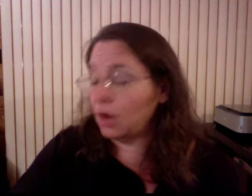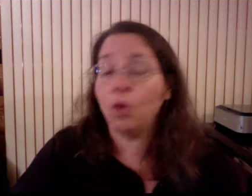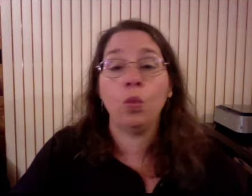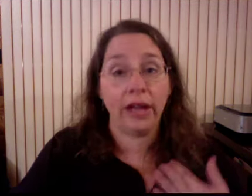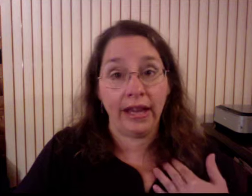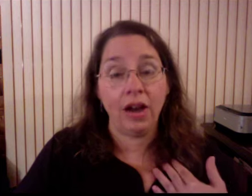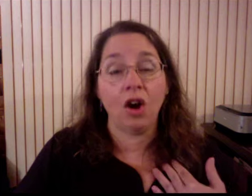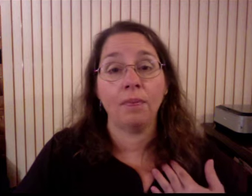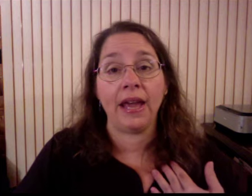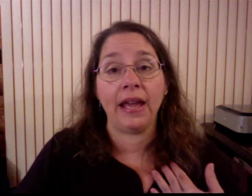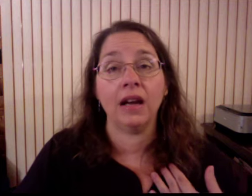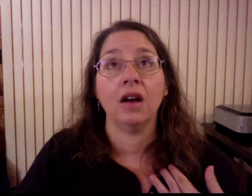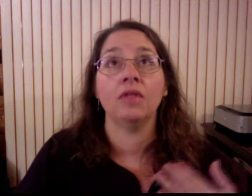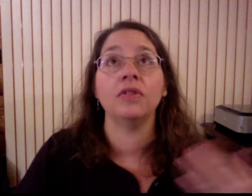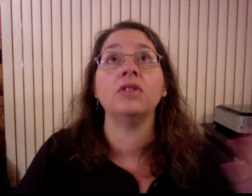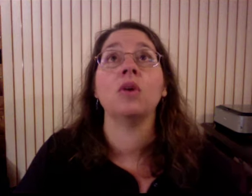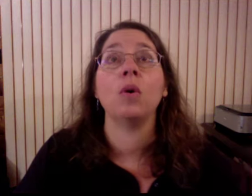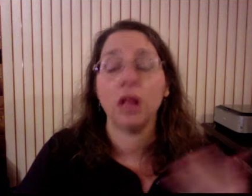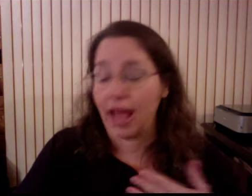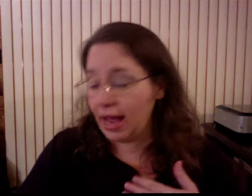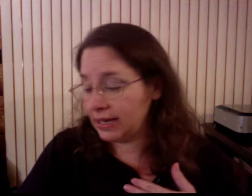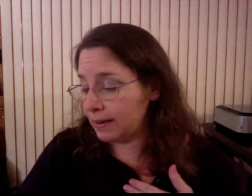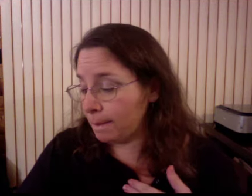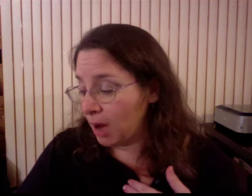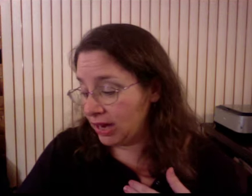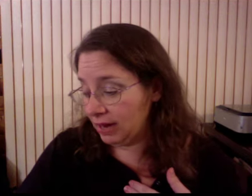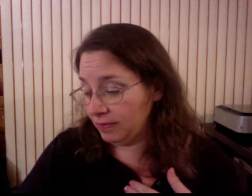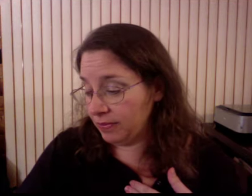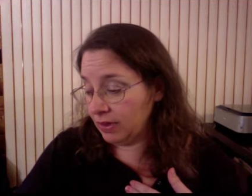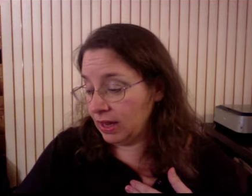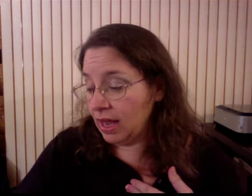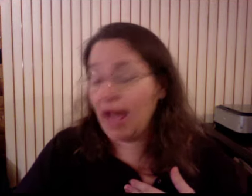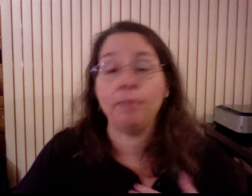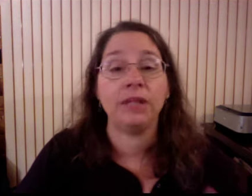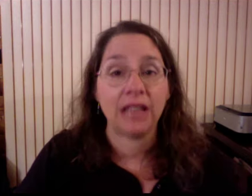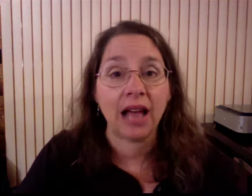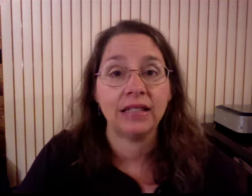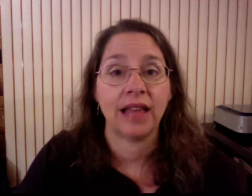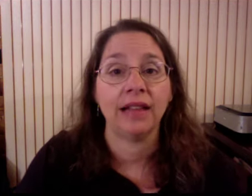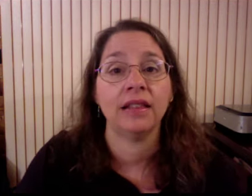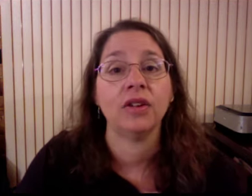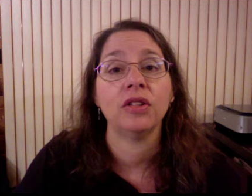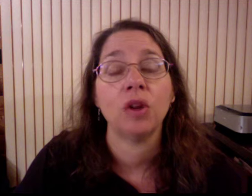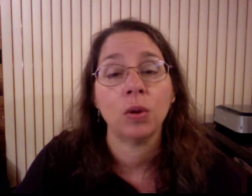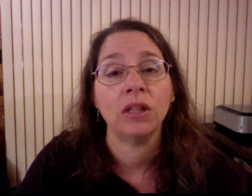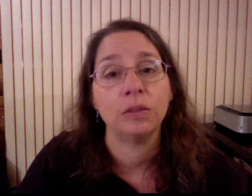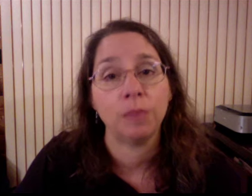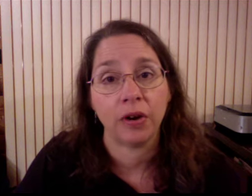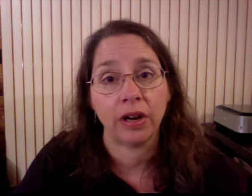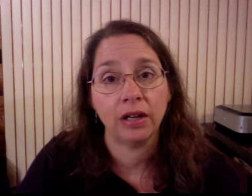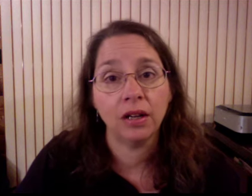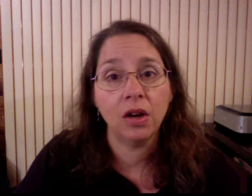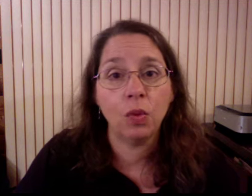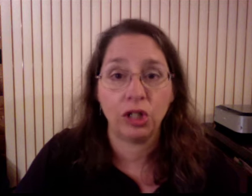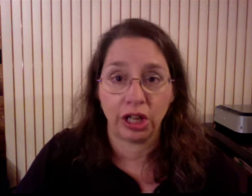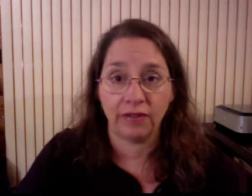We are made of soul and body. And besides that, there is the Holy Spirit, which can